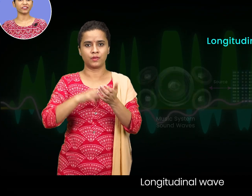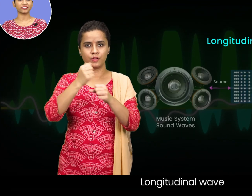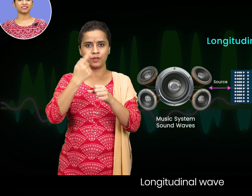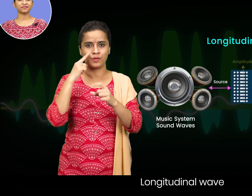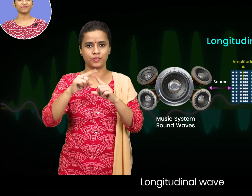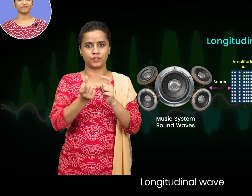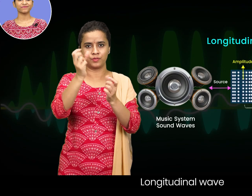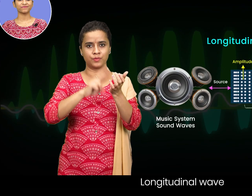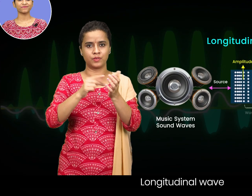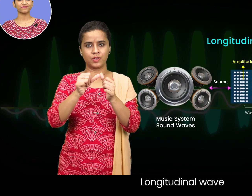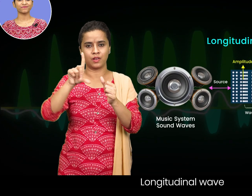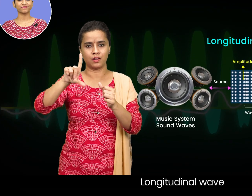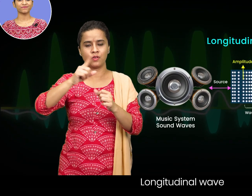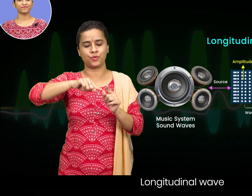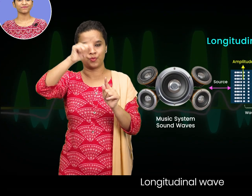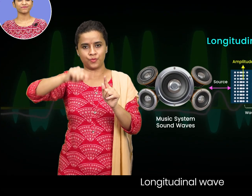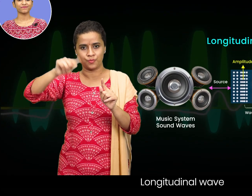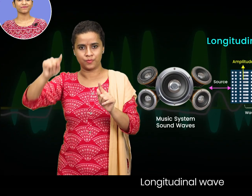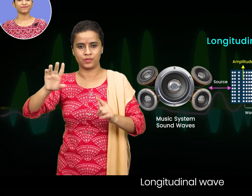Longitudinal wave.